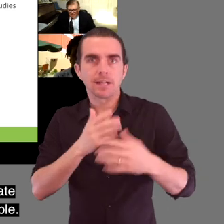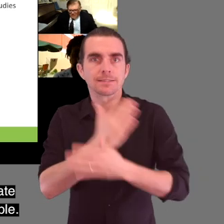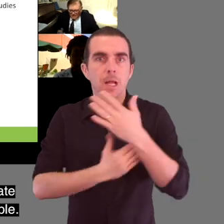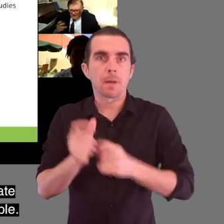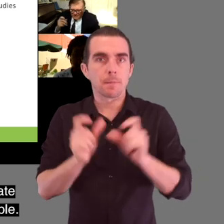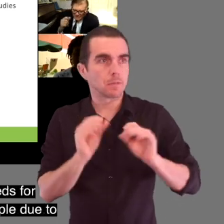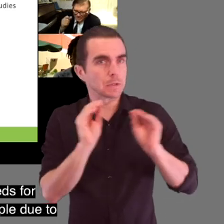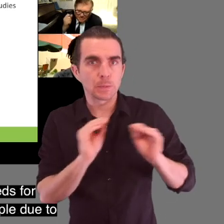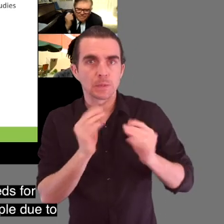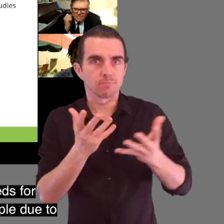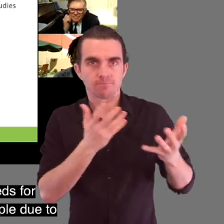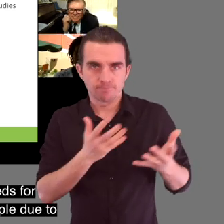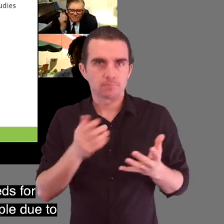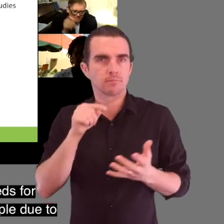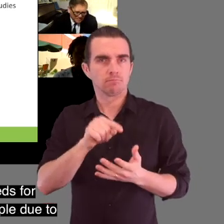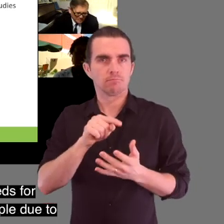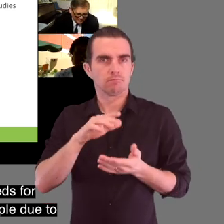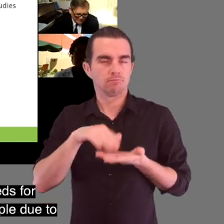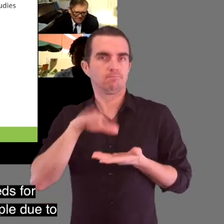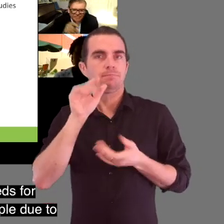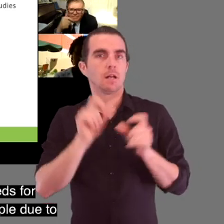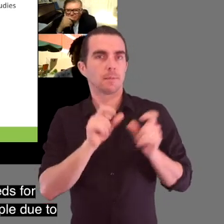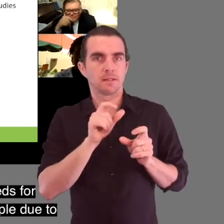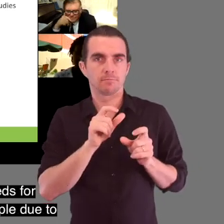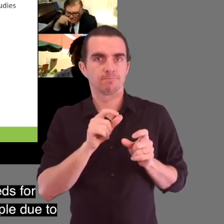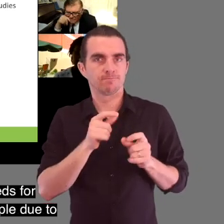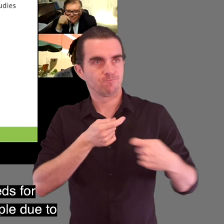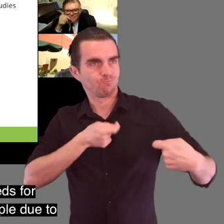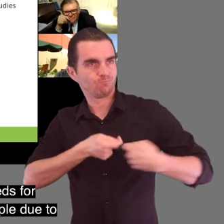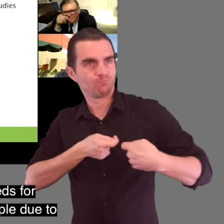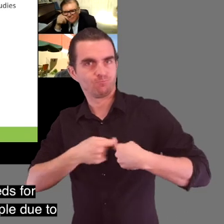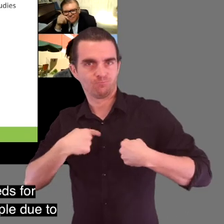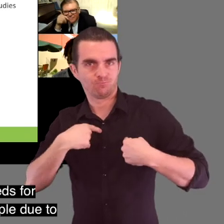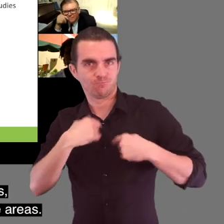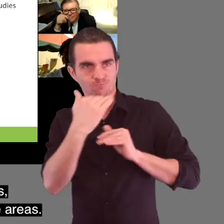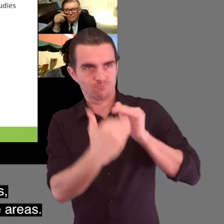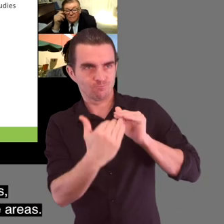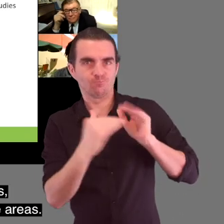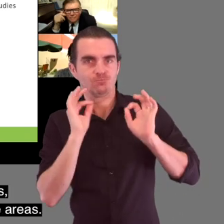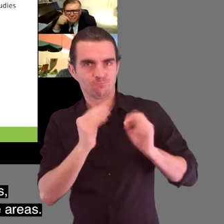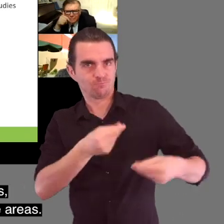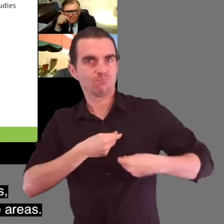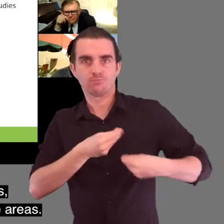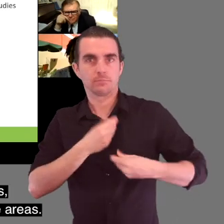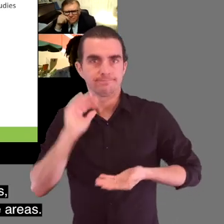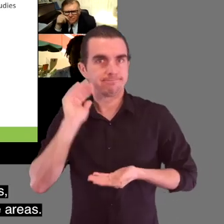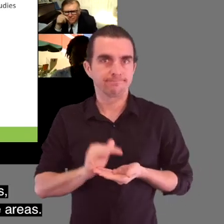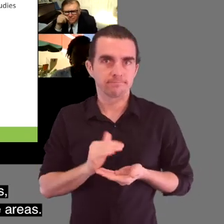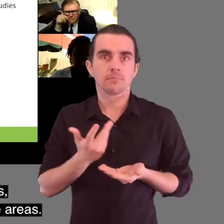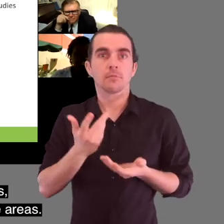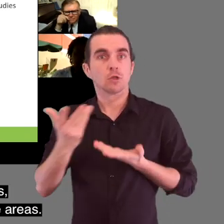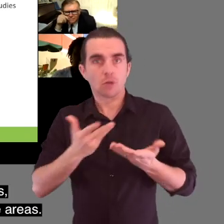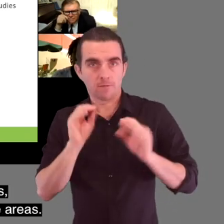people. Many reveal high unmet needs for healthcare among disabled people due to unavailability of services,